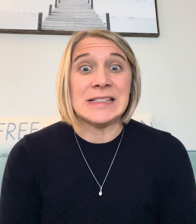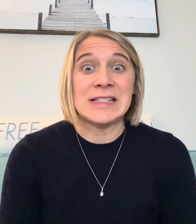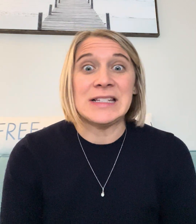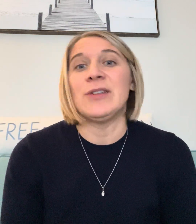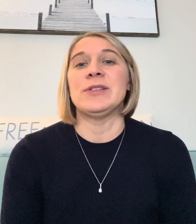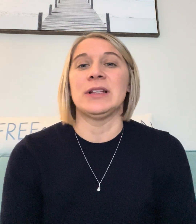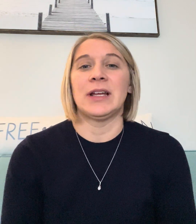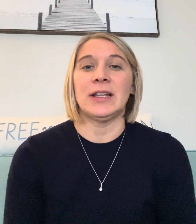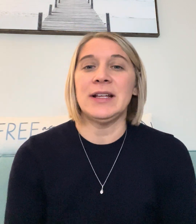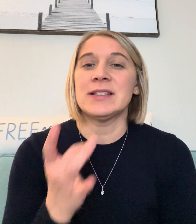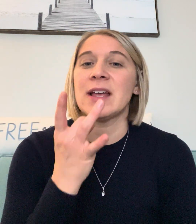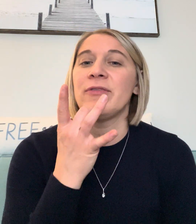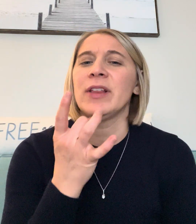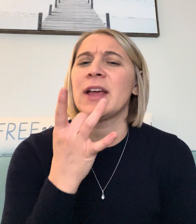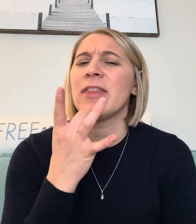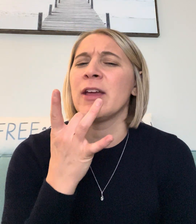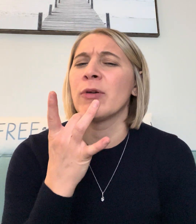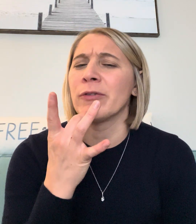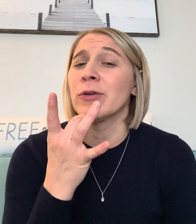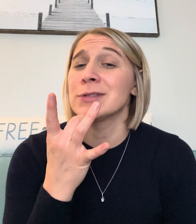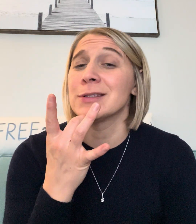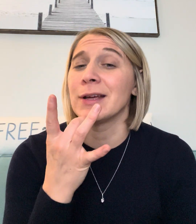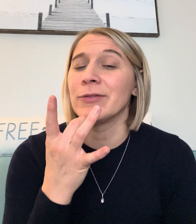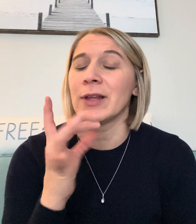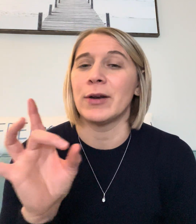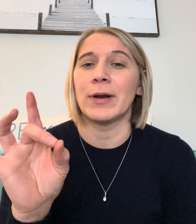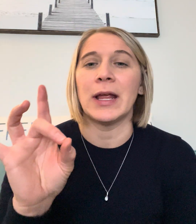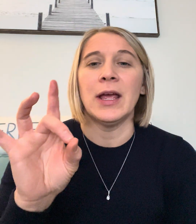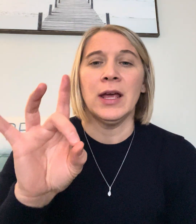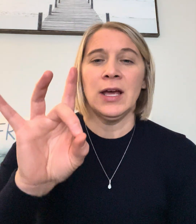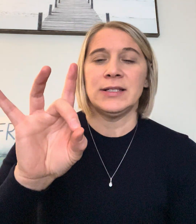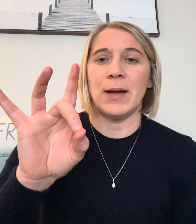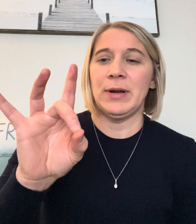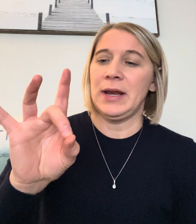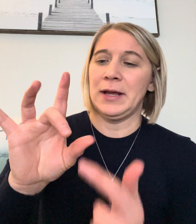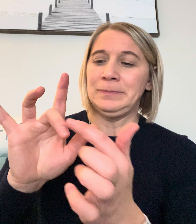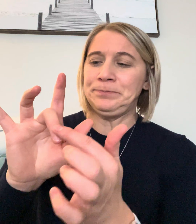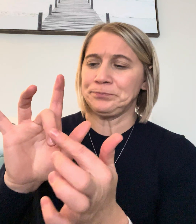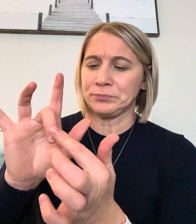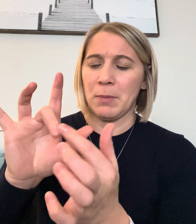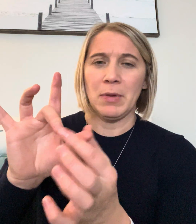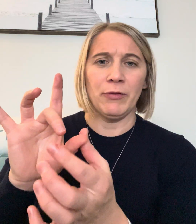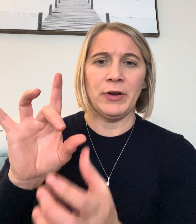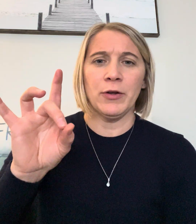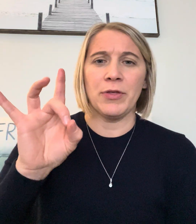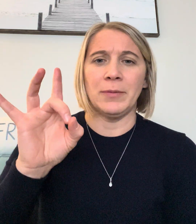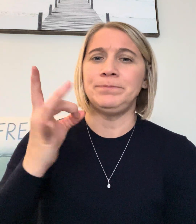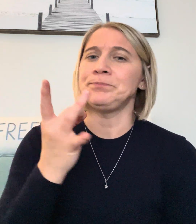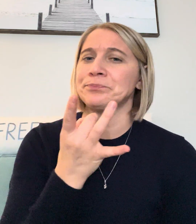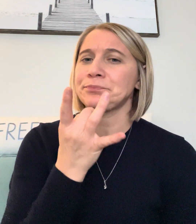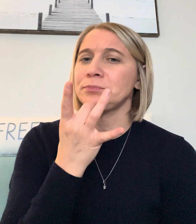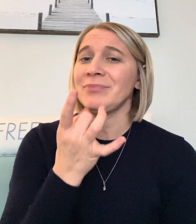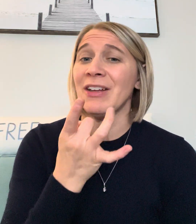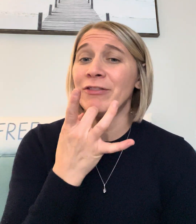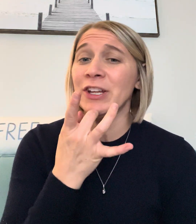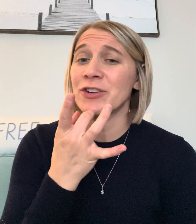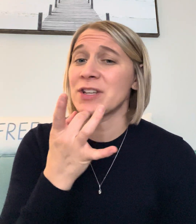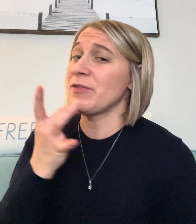Lights. I see a lot of lights. I think River knows the sign for light already. Dominant hand, middle finger, thumb, flick yourself in the